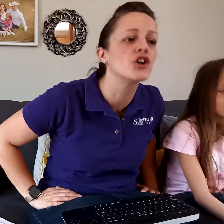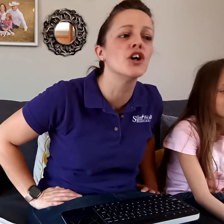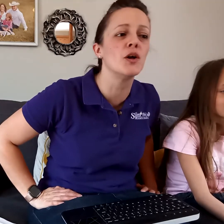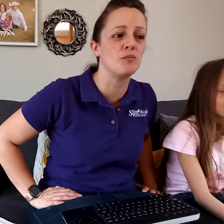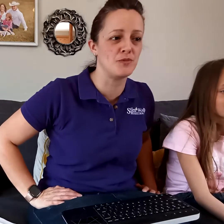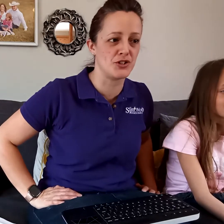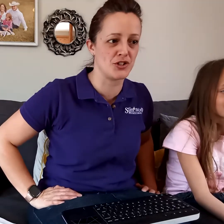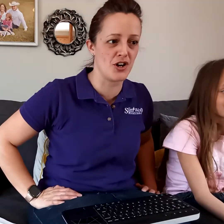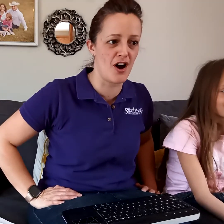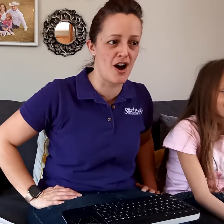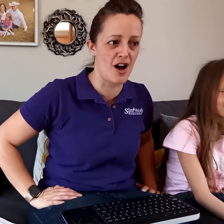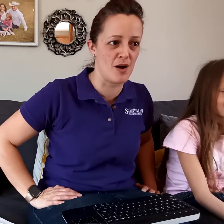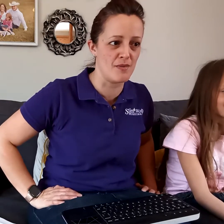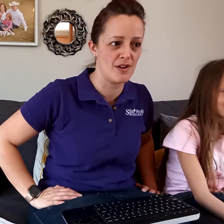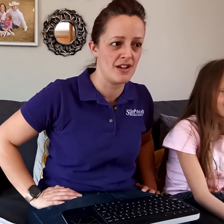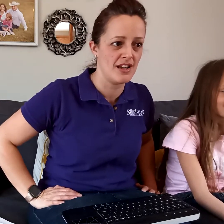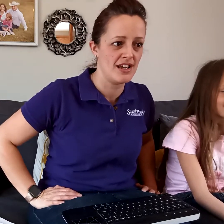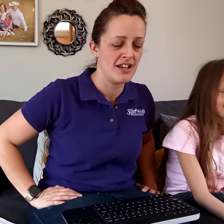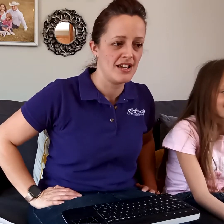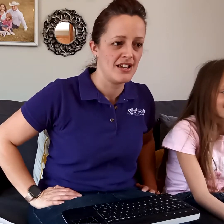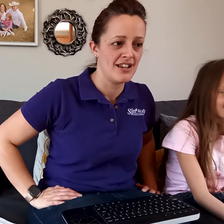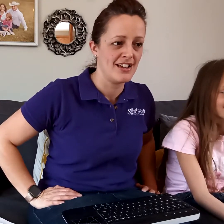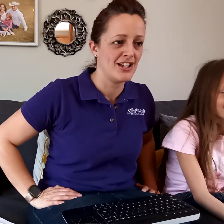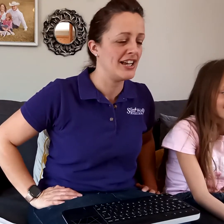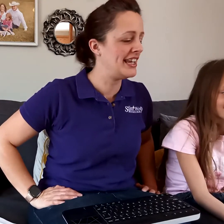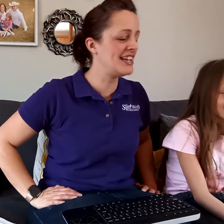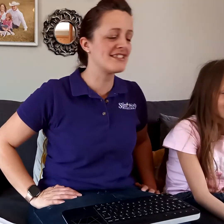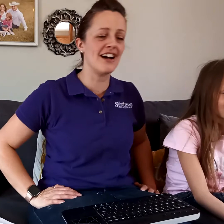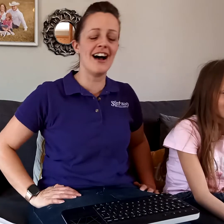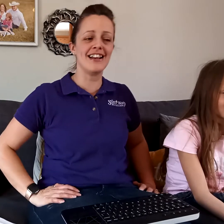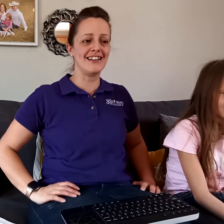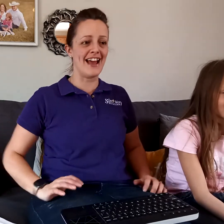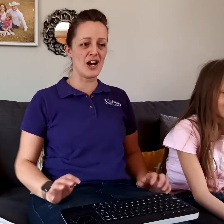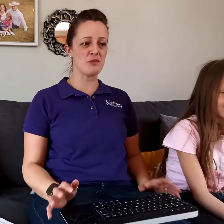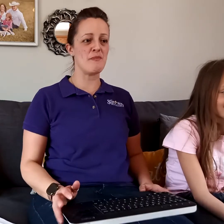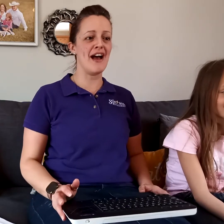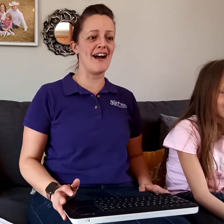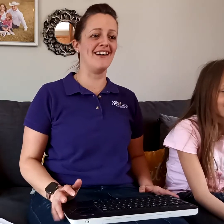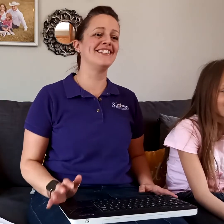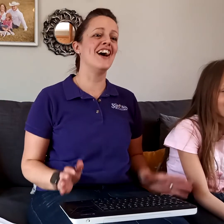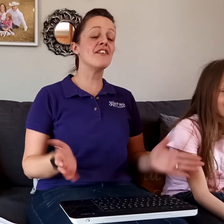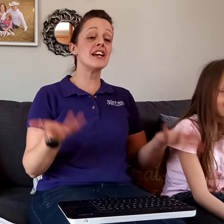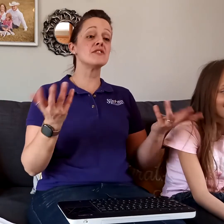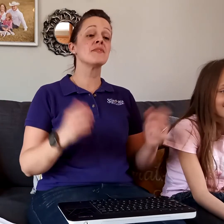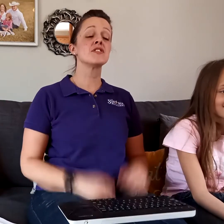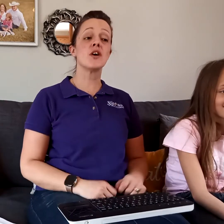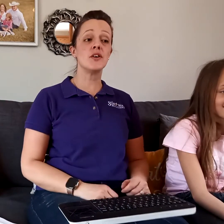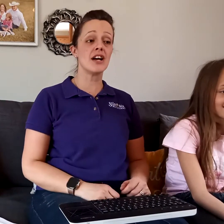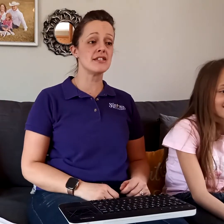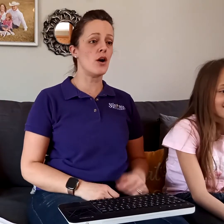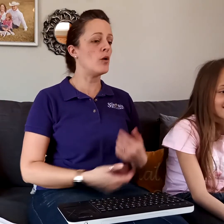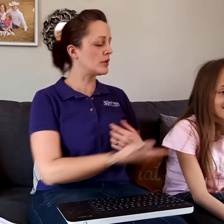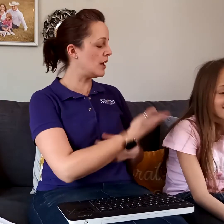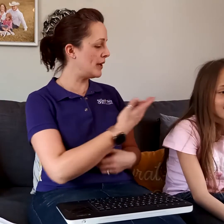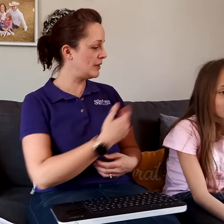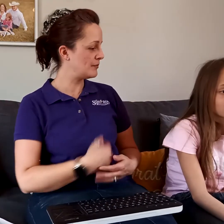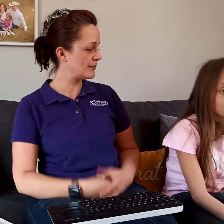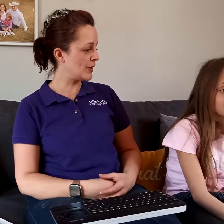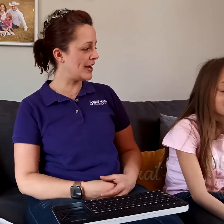Good job. Just 3. He's got it down pat. All right. So you guys, oh, Chloe, go ahead. Show